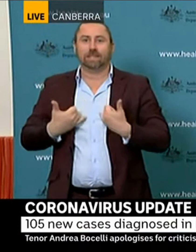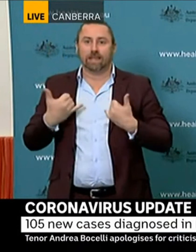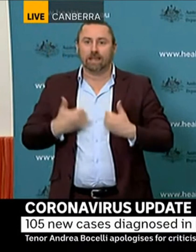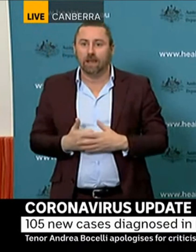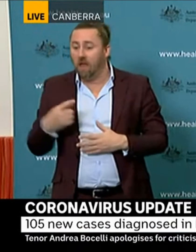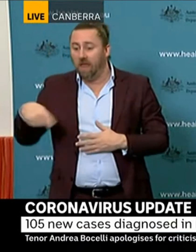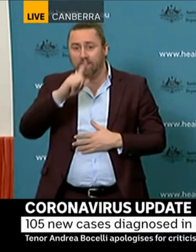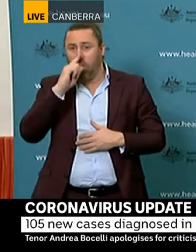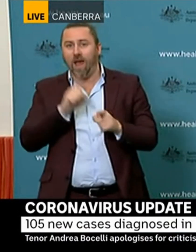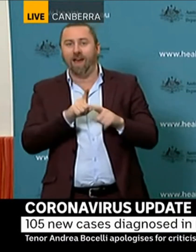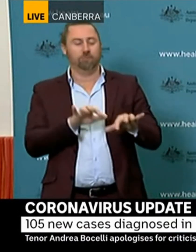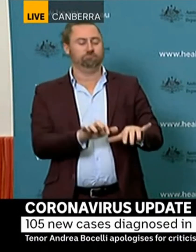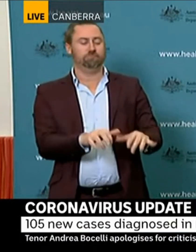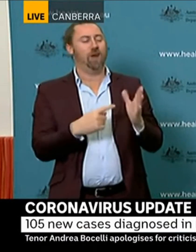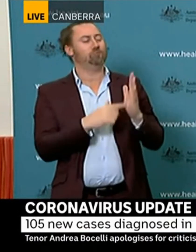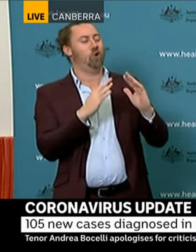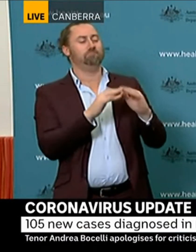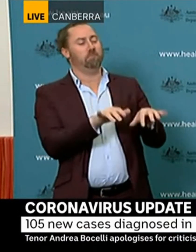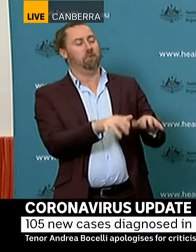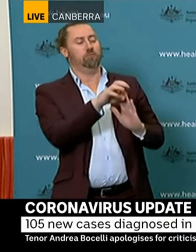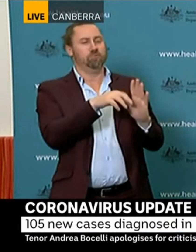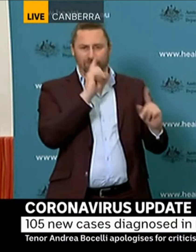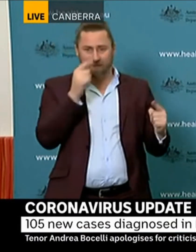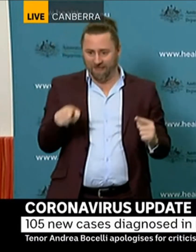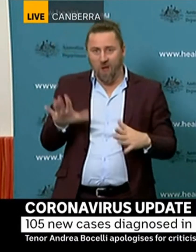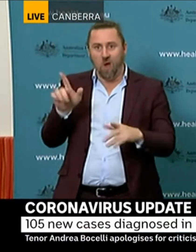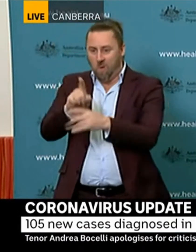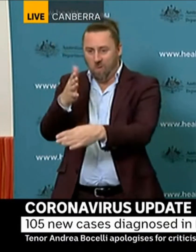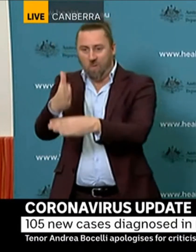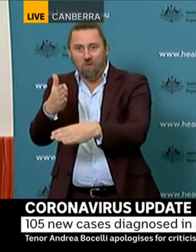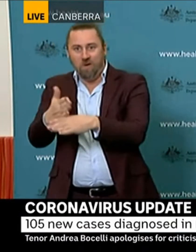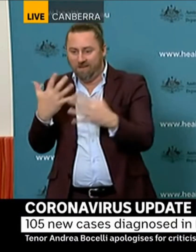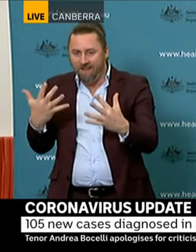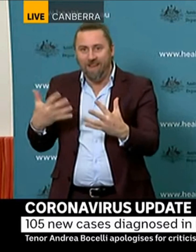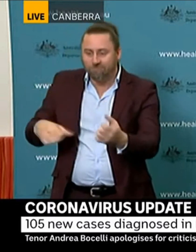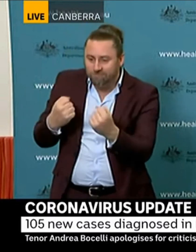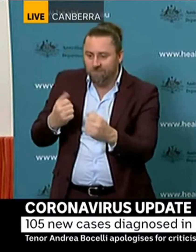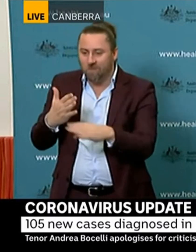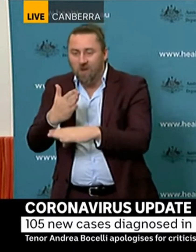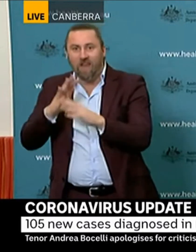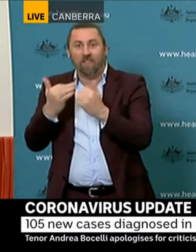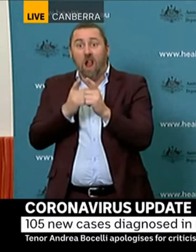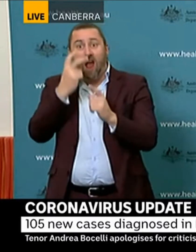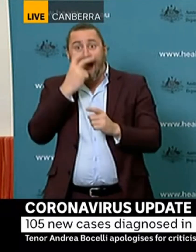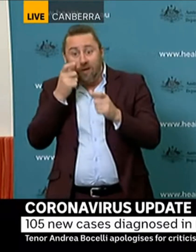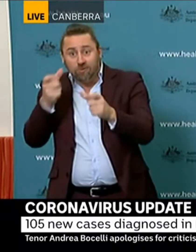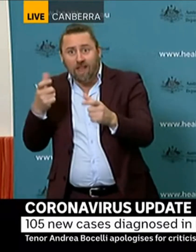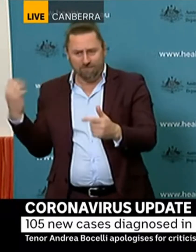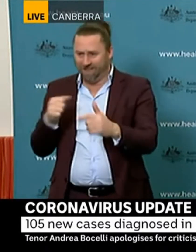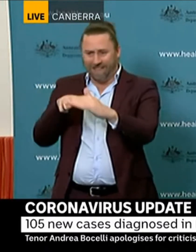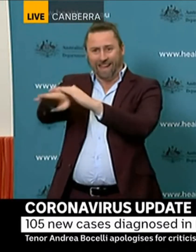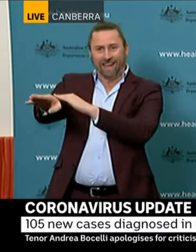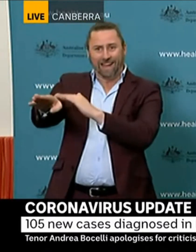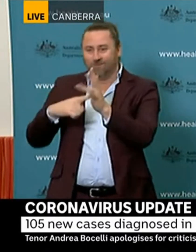do from your desk. And so when you think about where we've seen some large outbreaks, including in aged care, including in